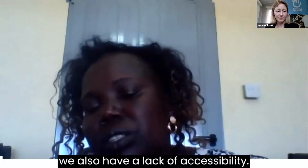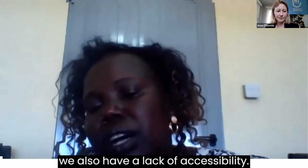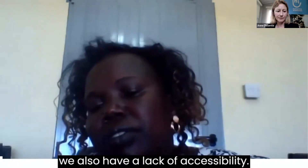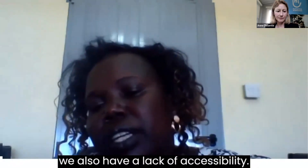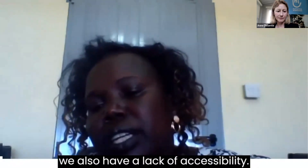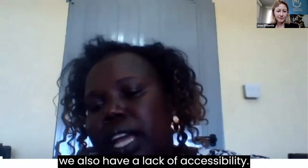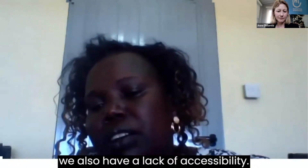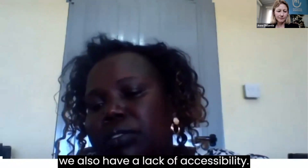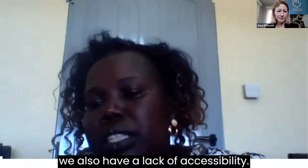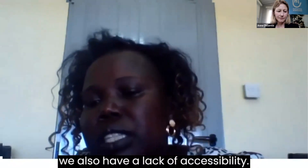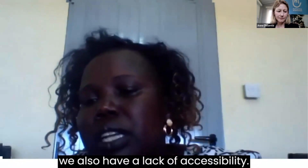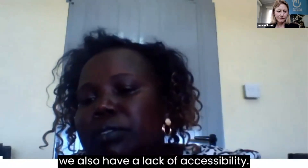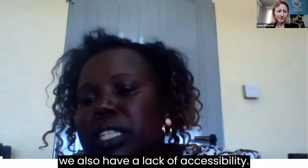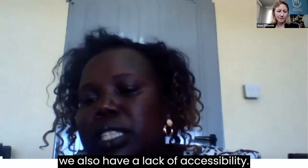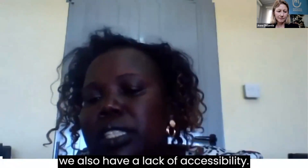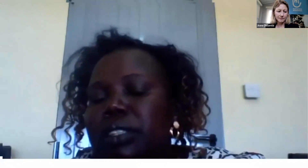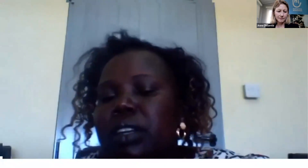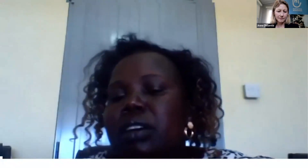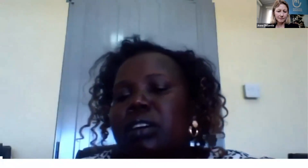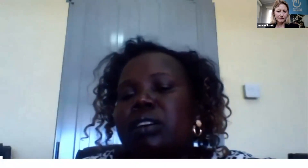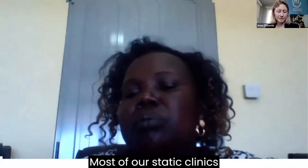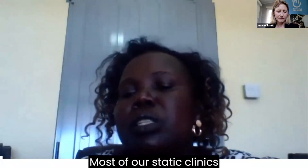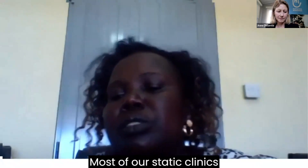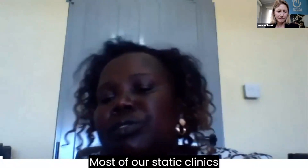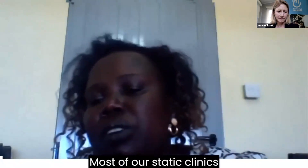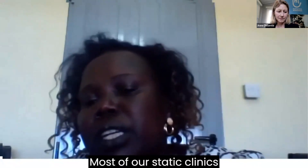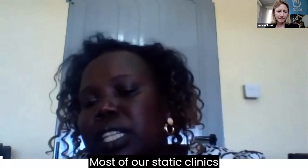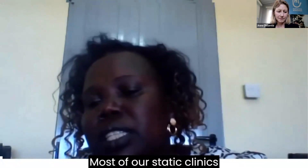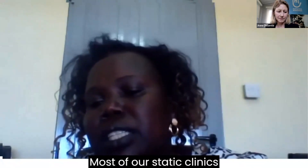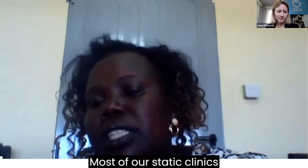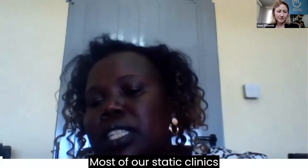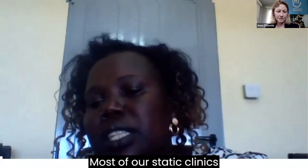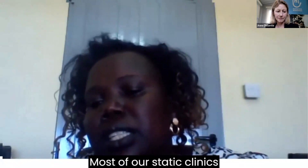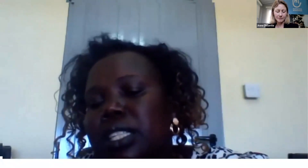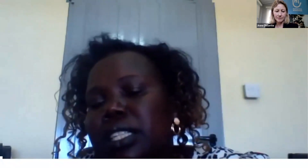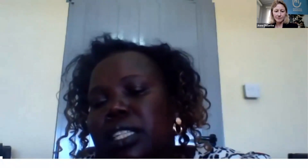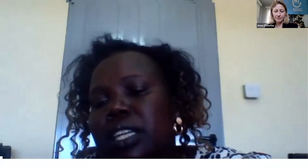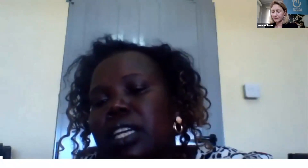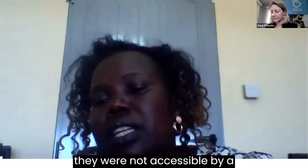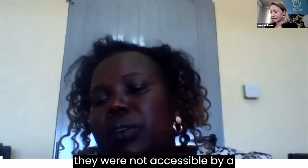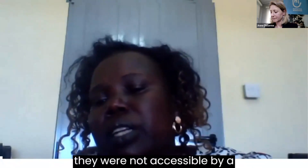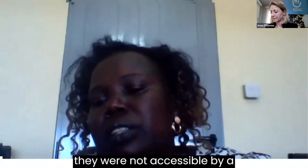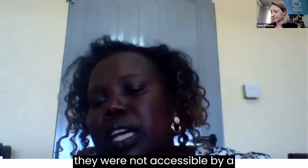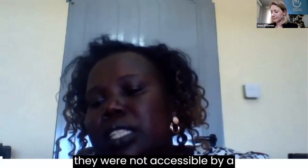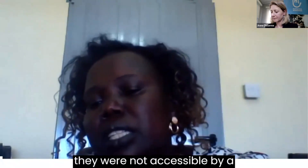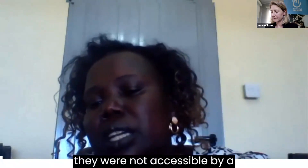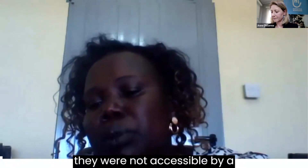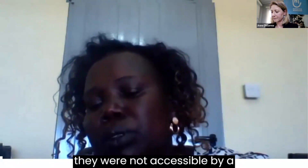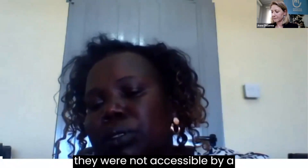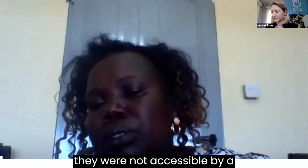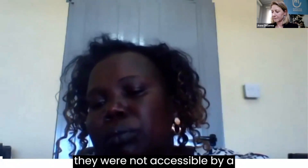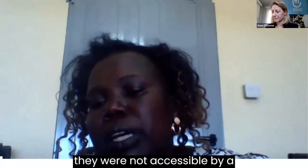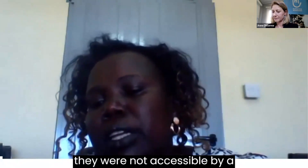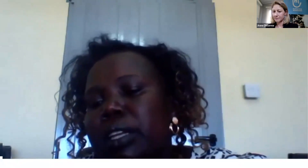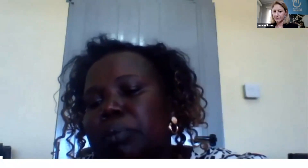we also have a lack of accessibility. Most of our static clinics, they were not